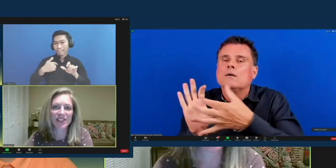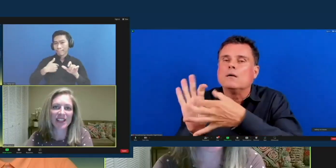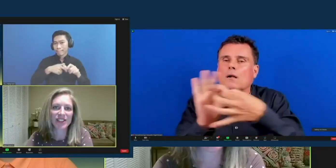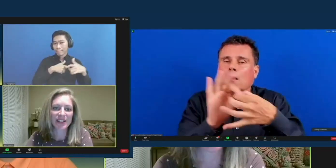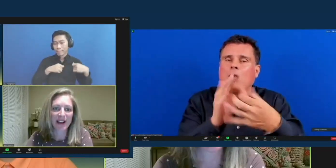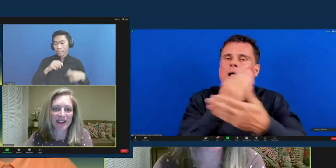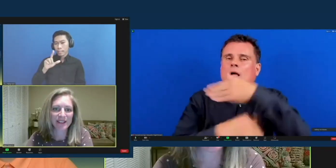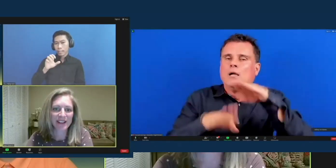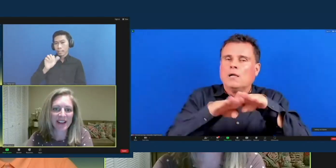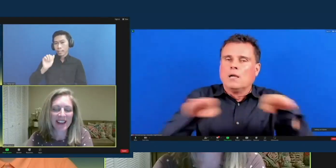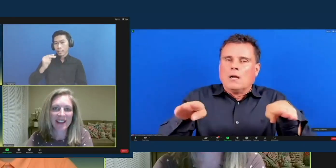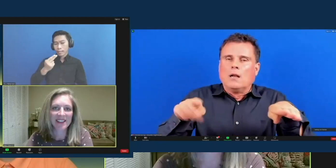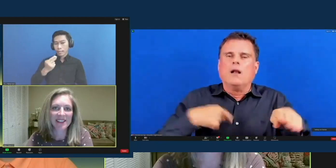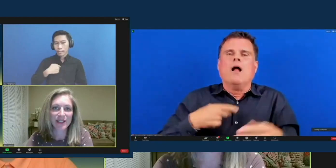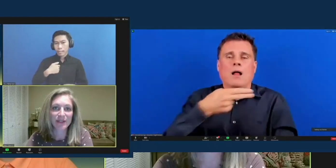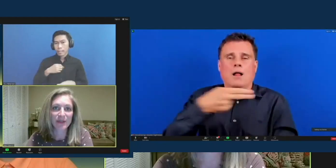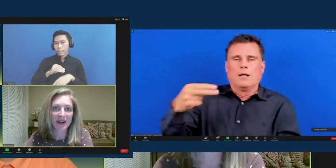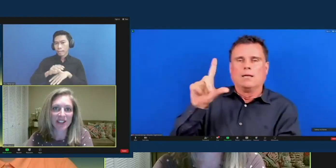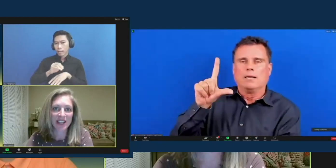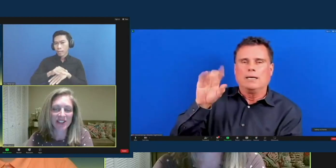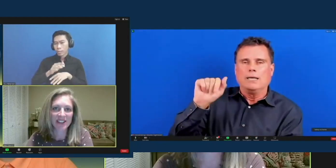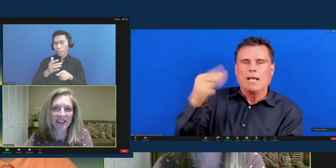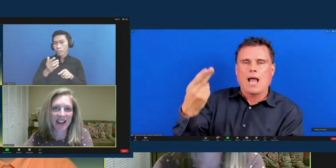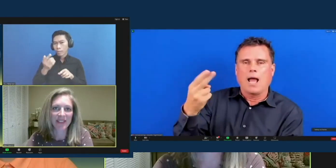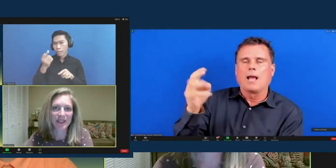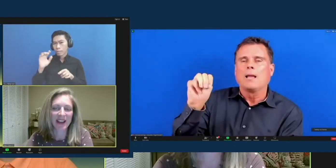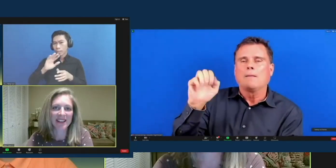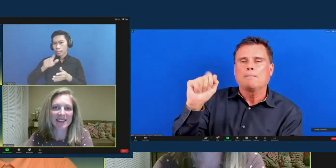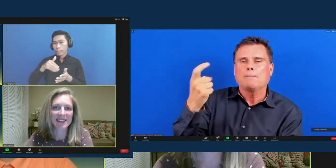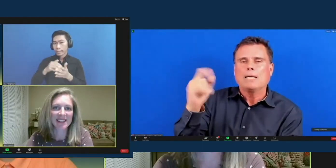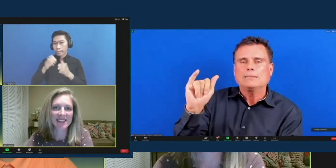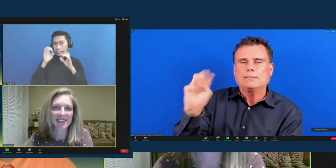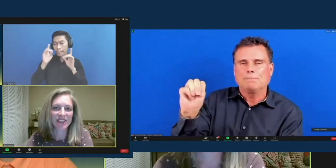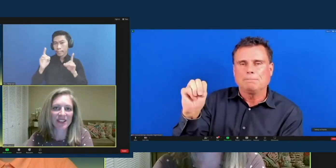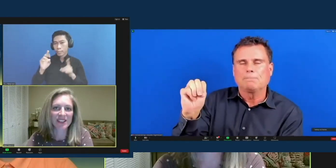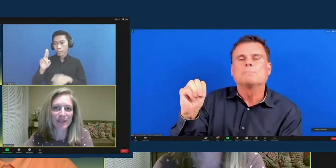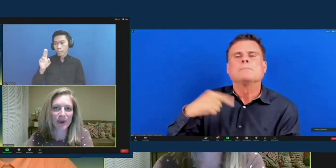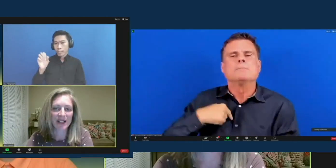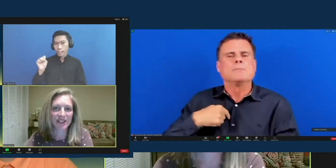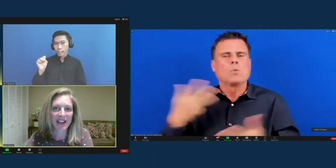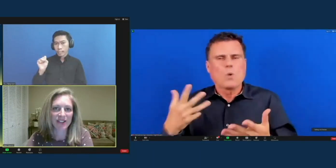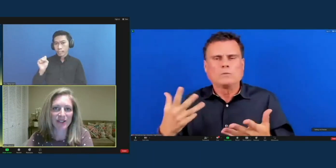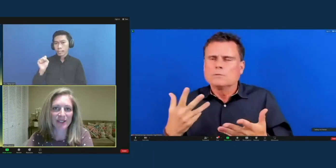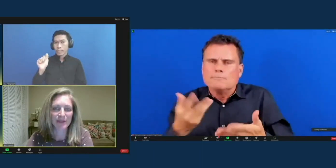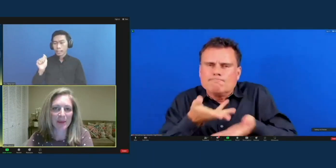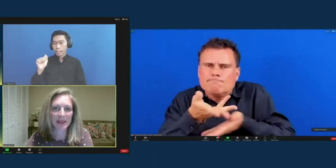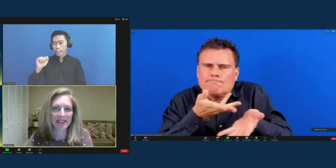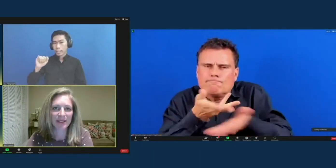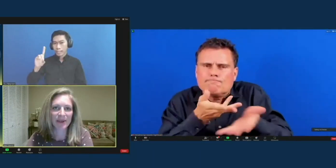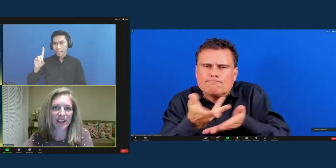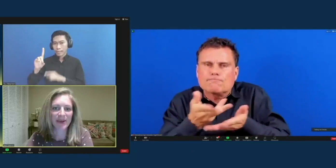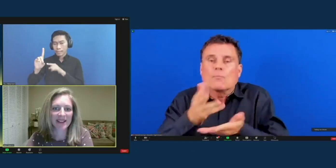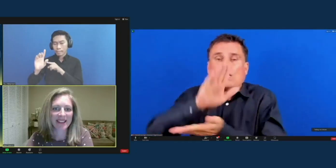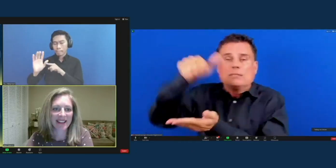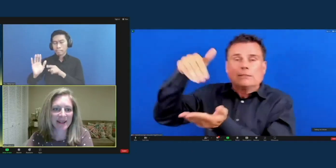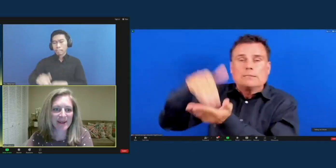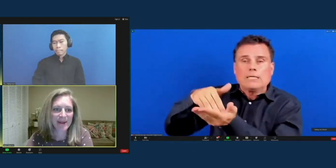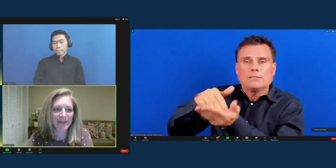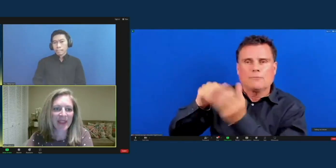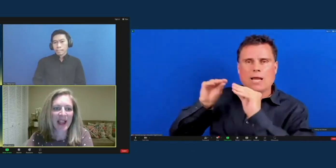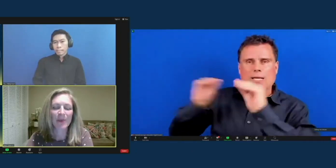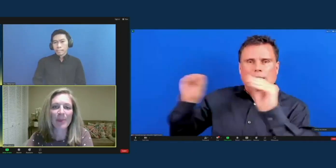Inclusive Education Advisor in the Center for Education at the United States Agency for International Development, or